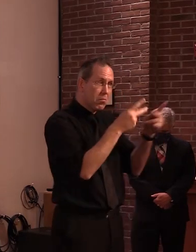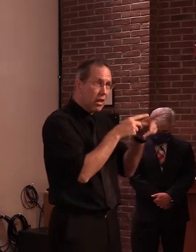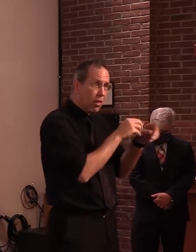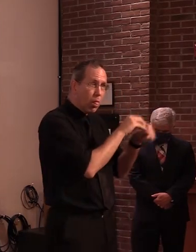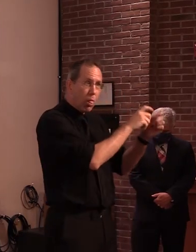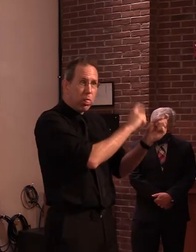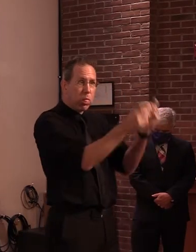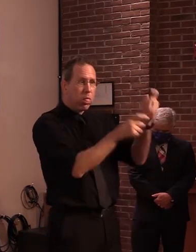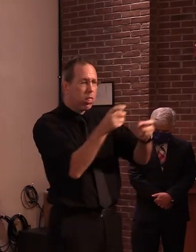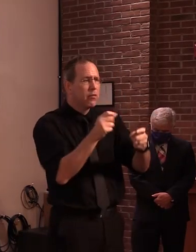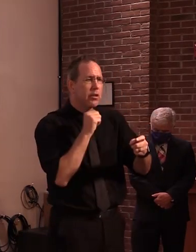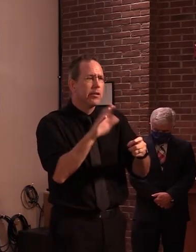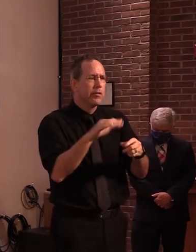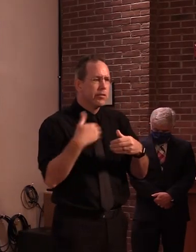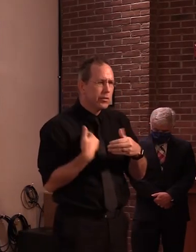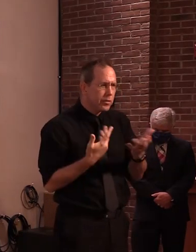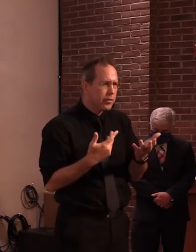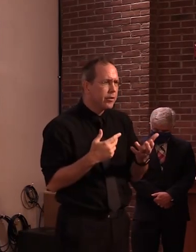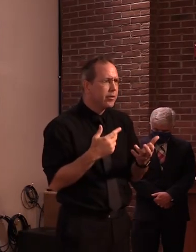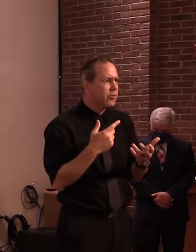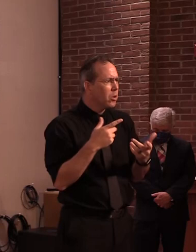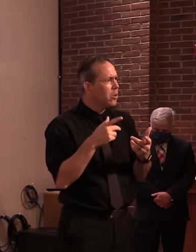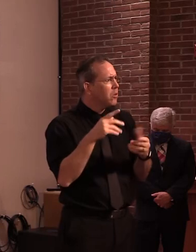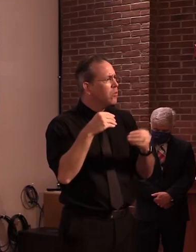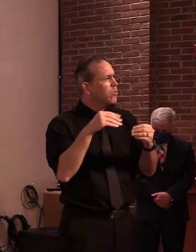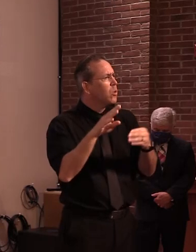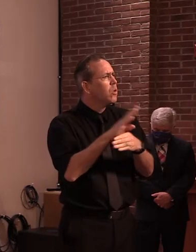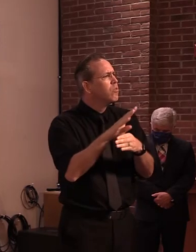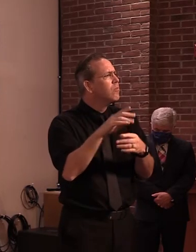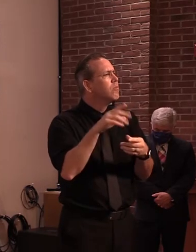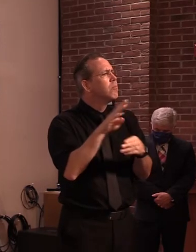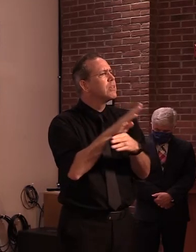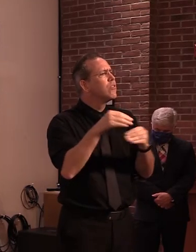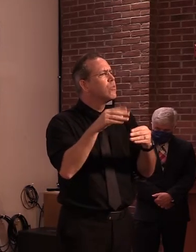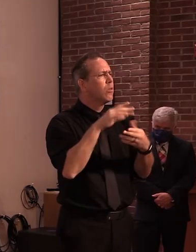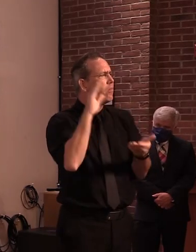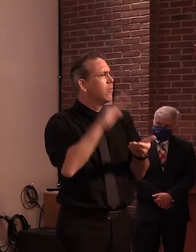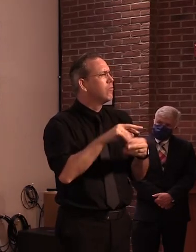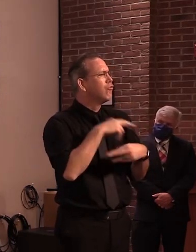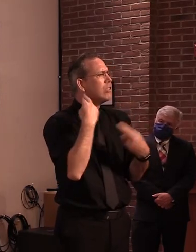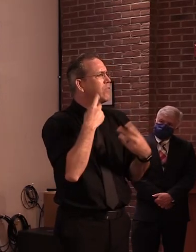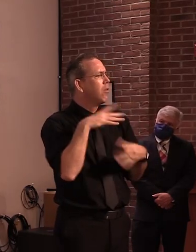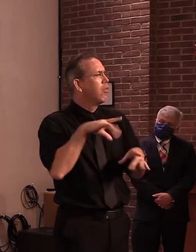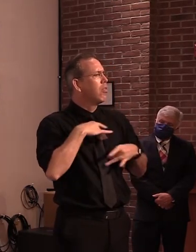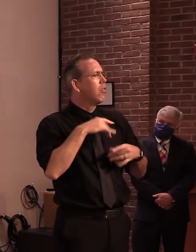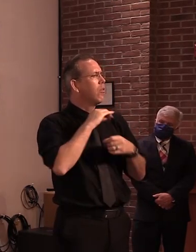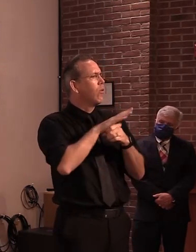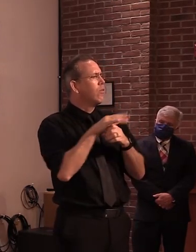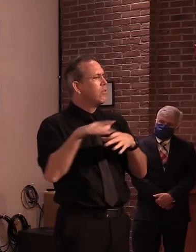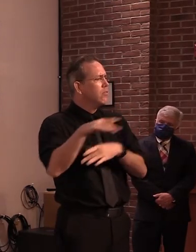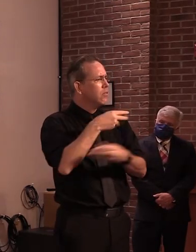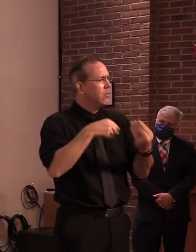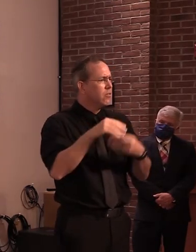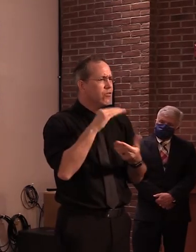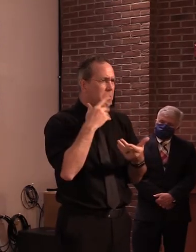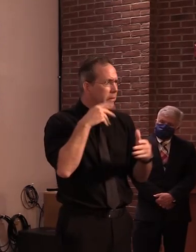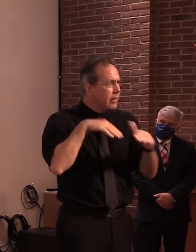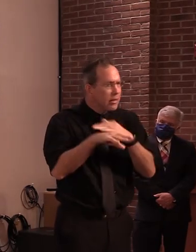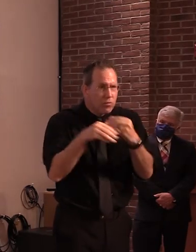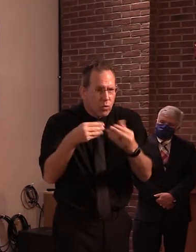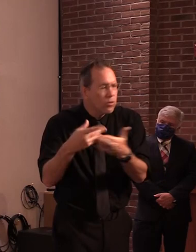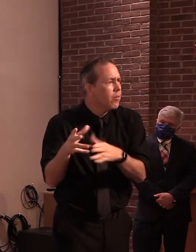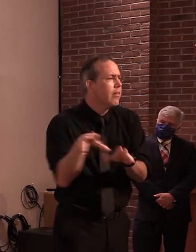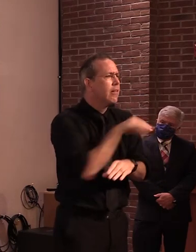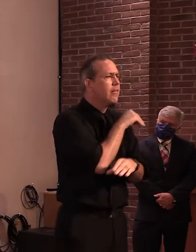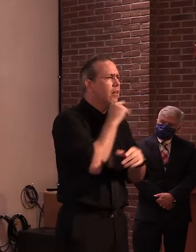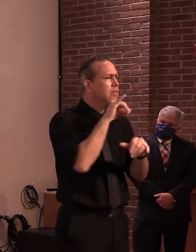fairly low risk, but this will help that sector and help help those,